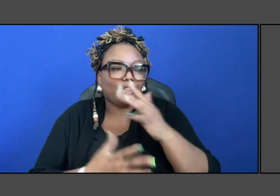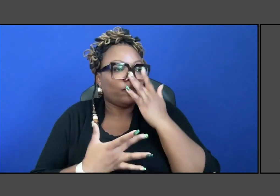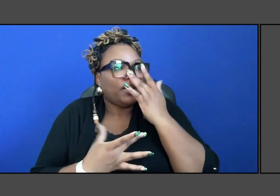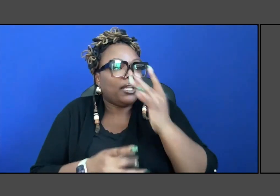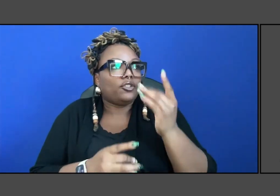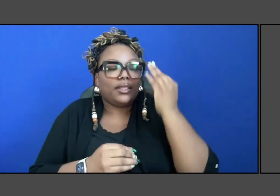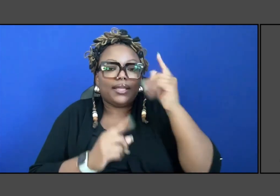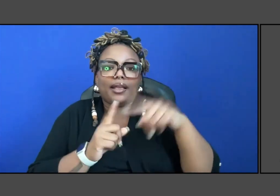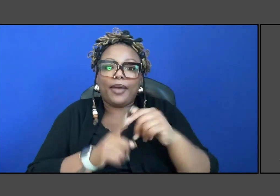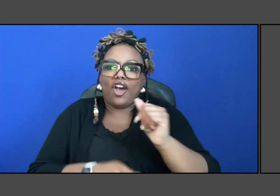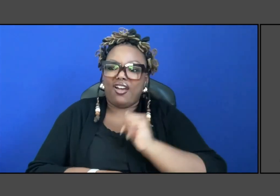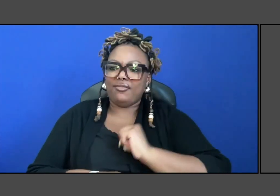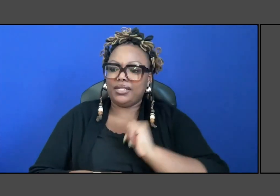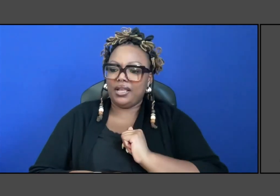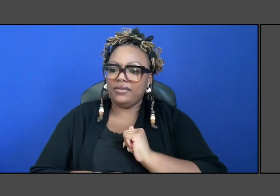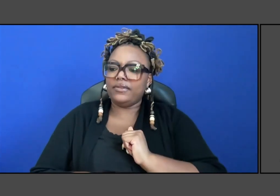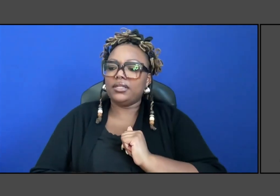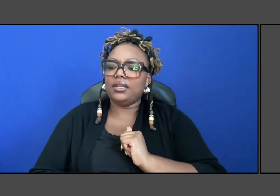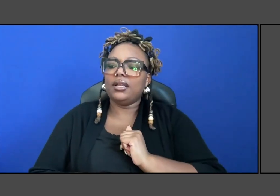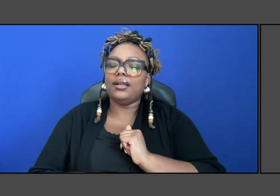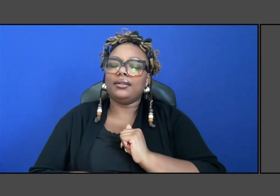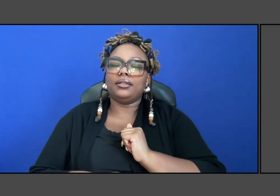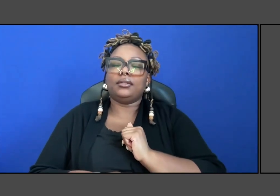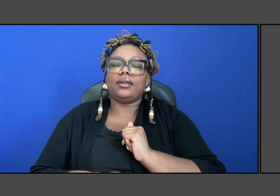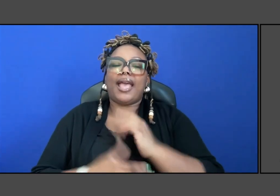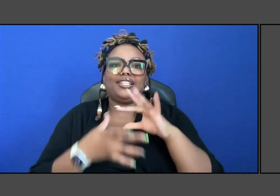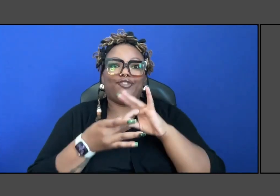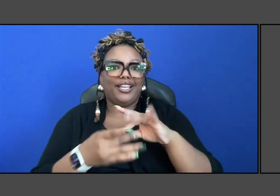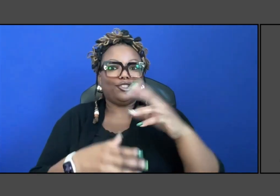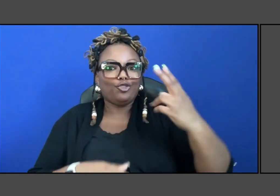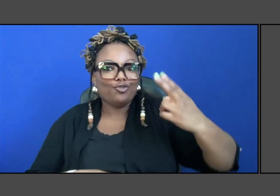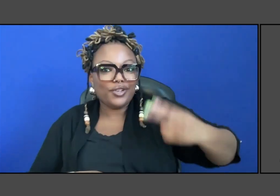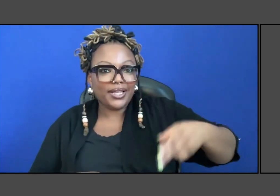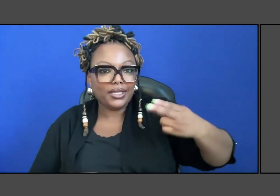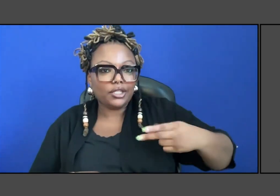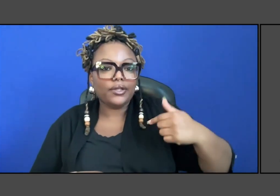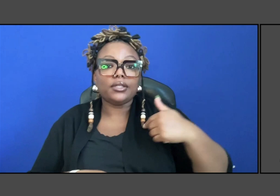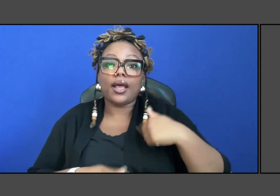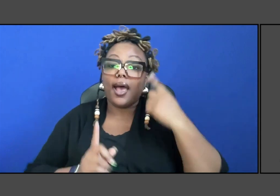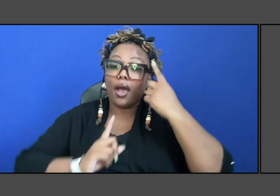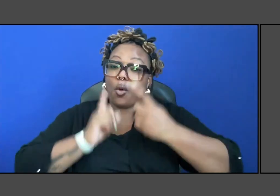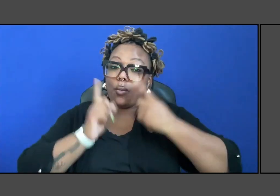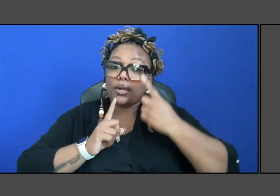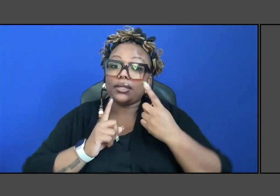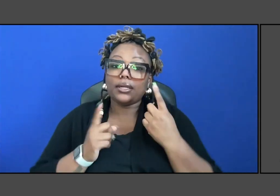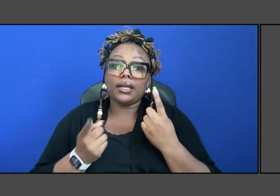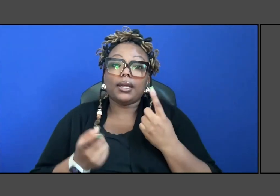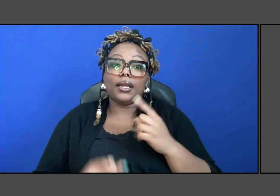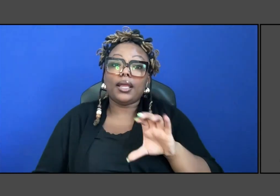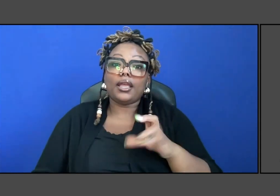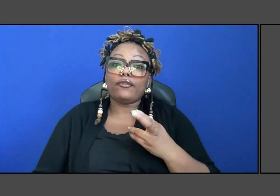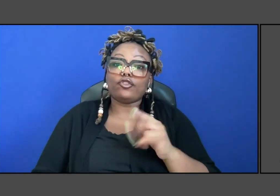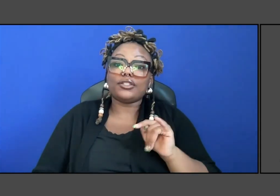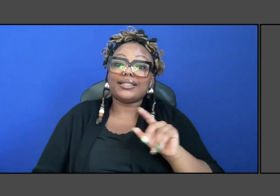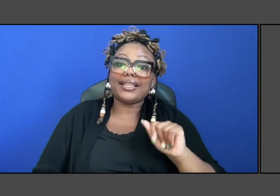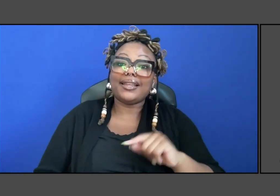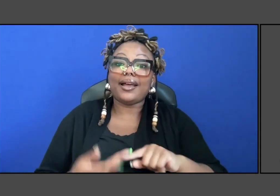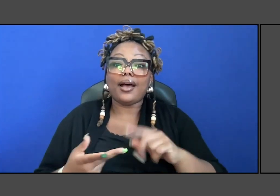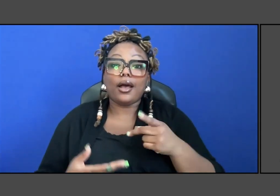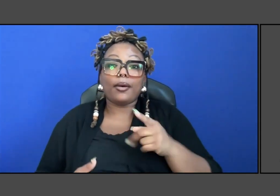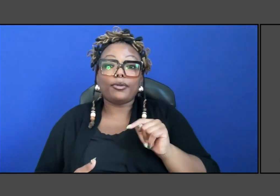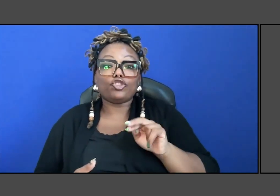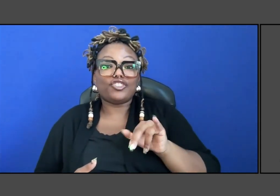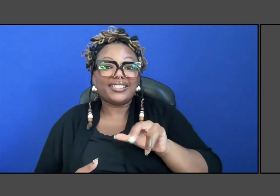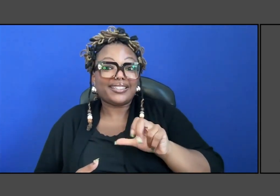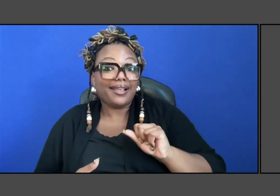ourselves in history. And so I wonder if Cristina and Patricia, you could reflect a little bit on